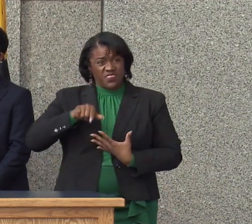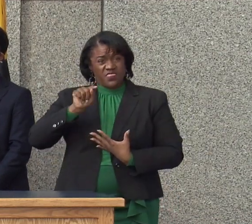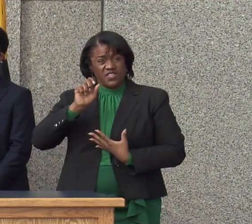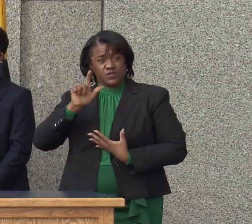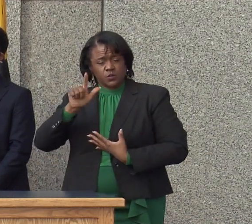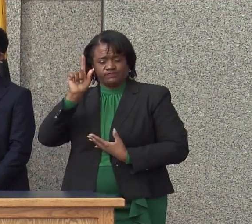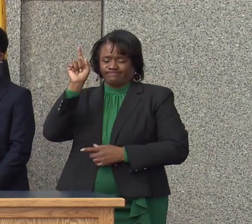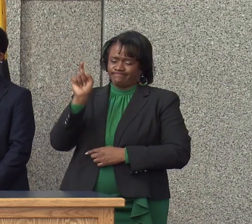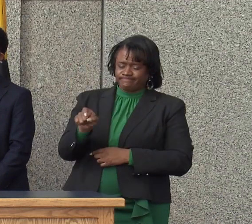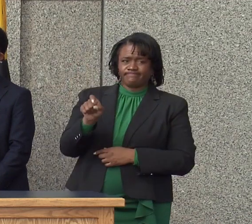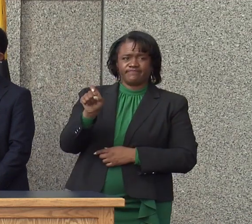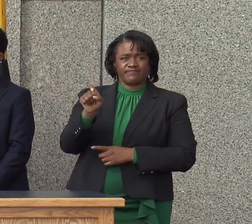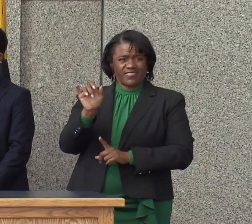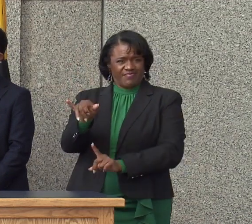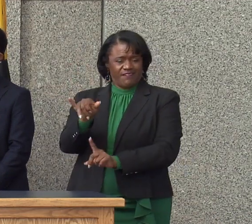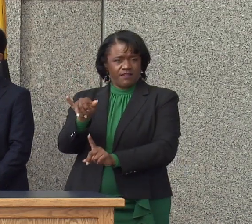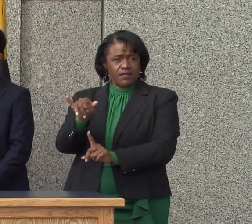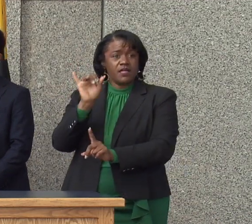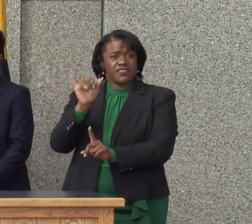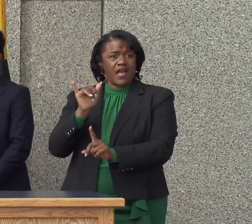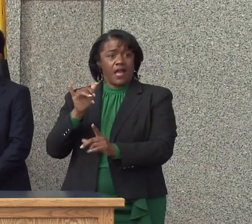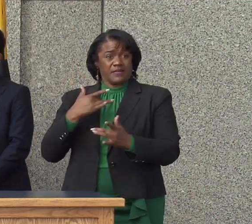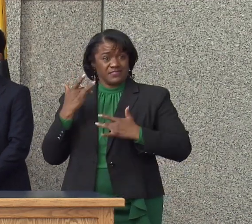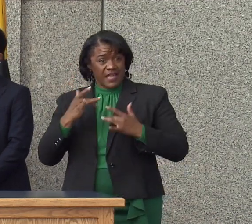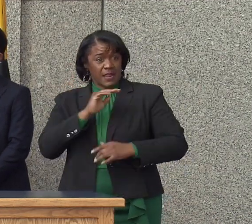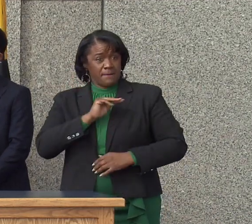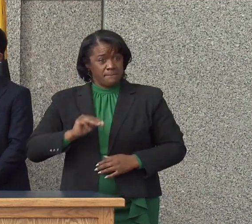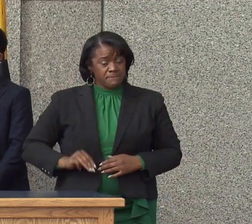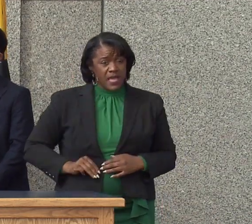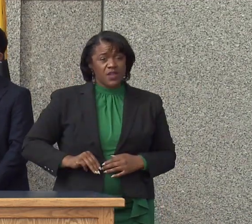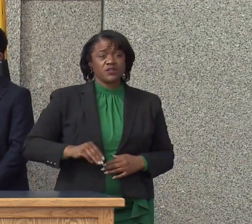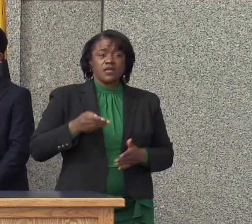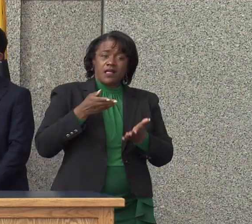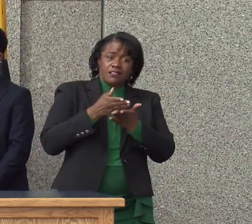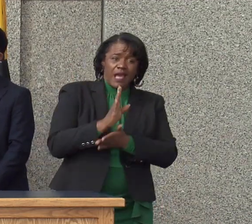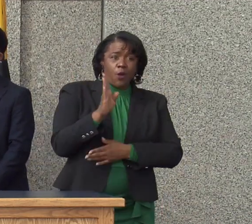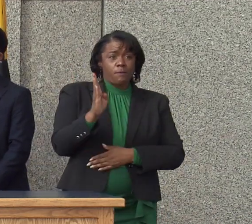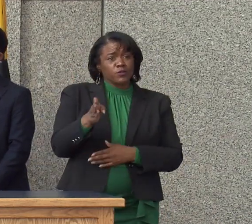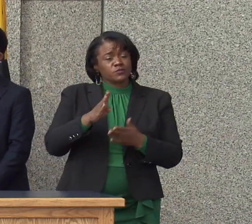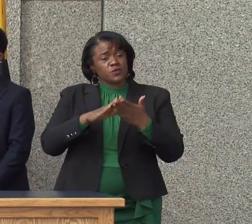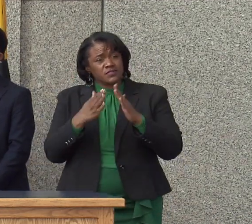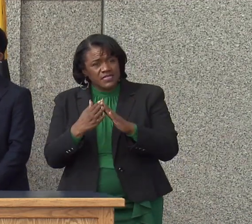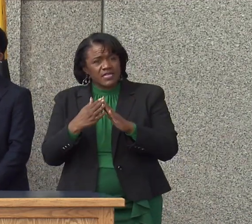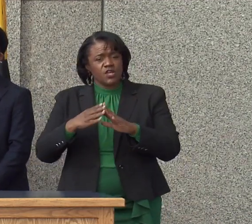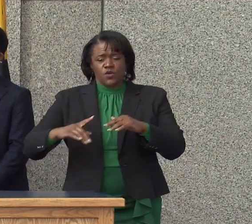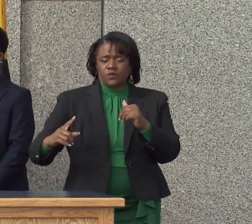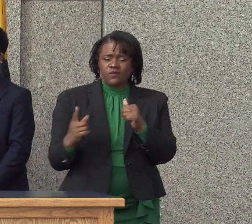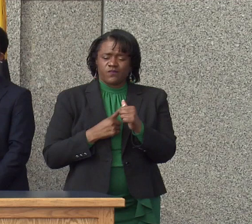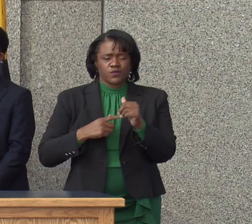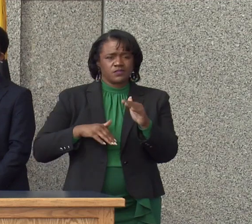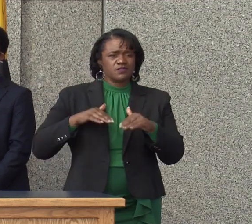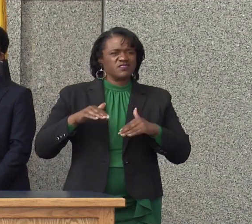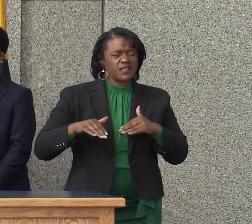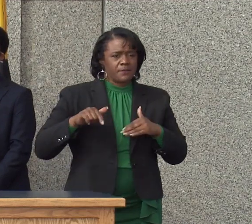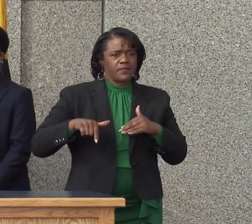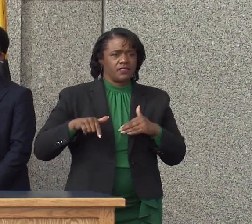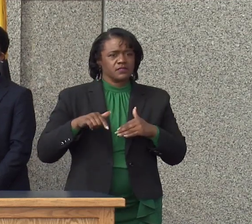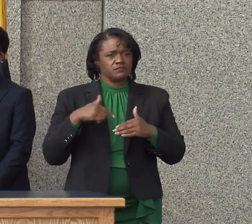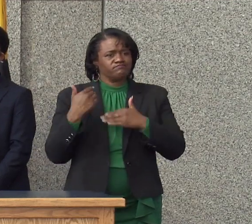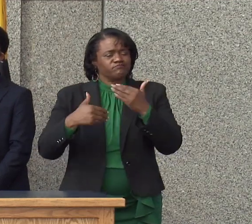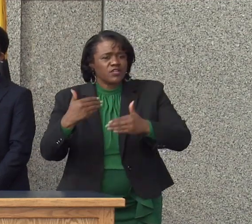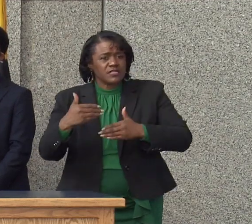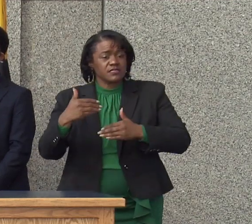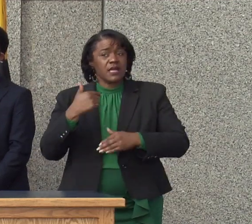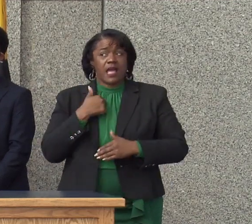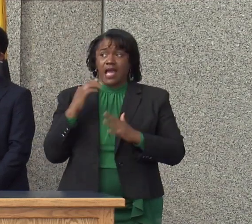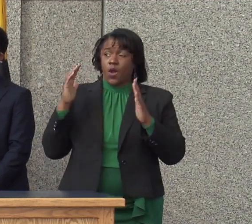to do. I'm excited that Mayor Brandon Scott has decided to allow Baltimore City to take the first step in this initiative. I hope